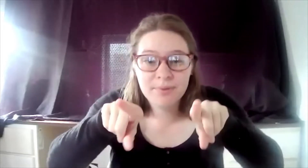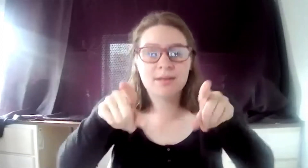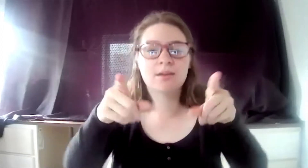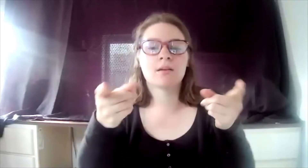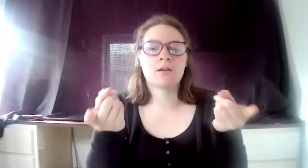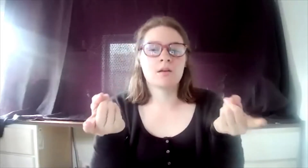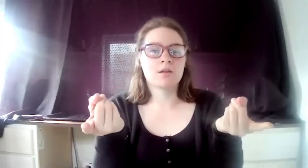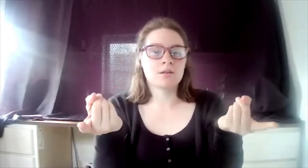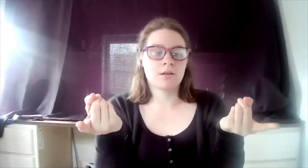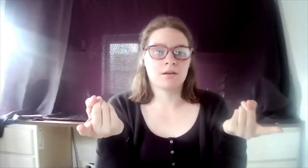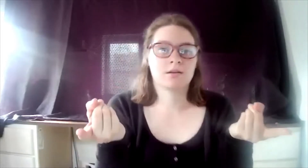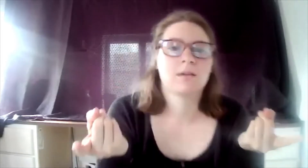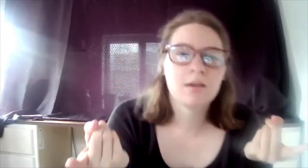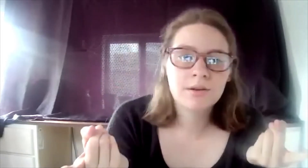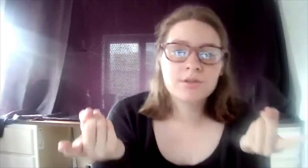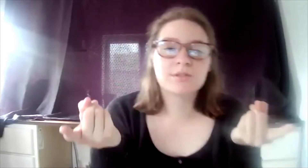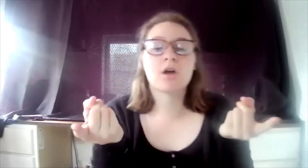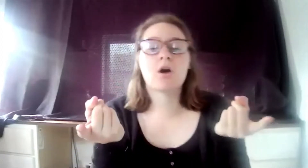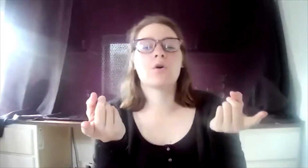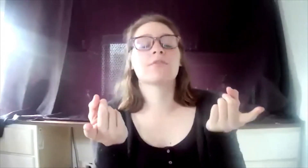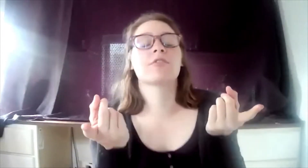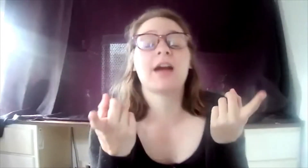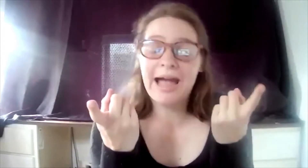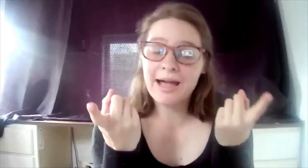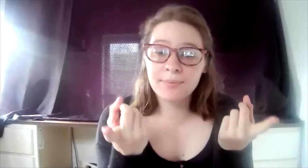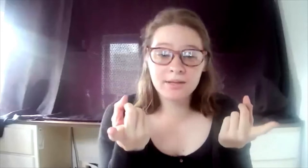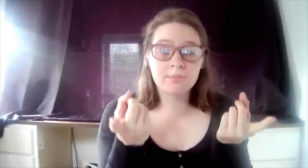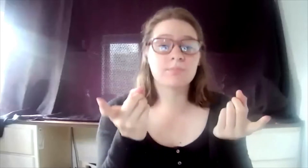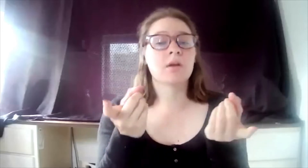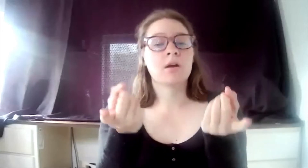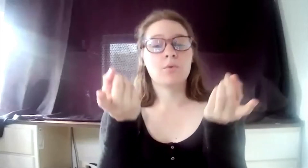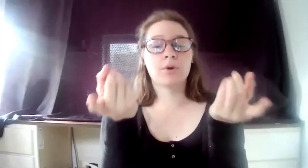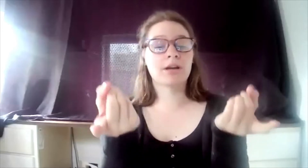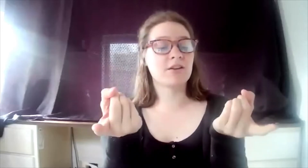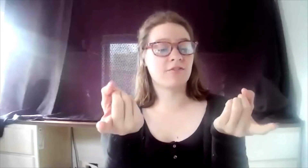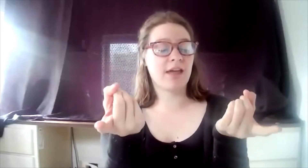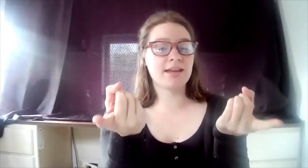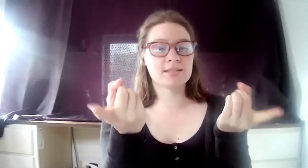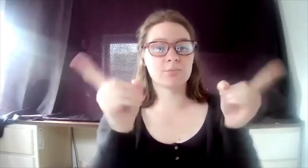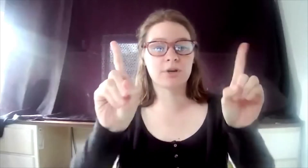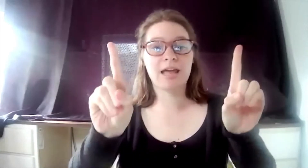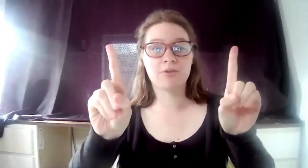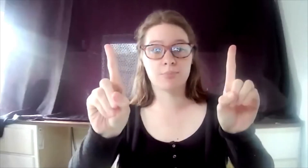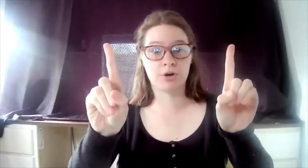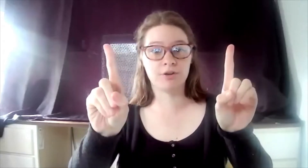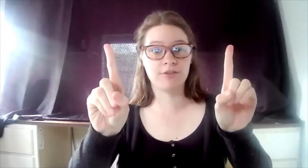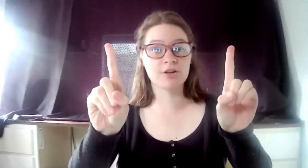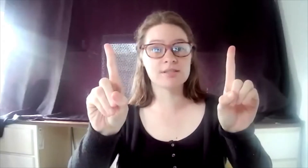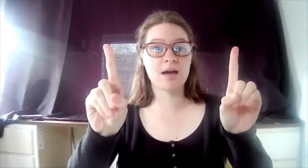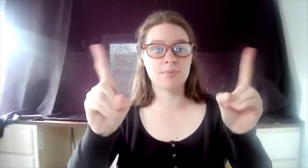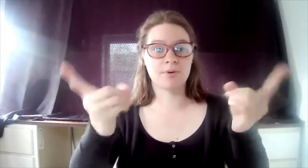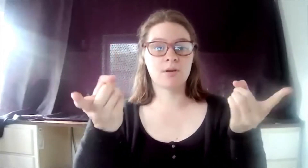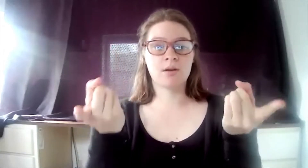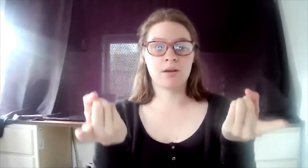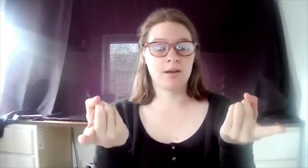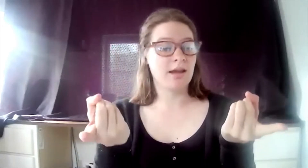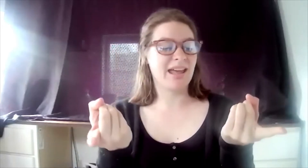happen. So for happen, we're gonna have our pointer fingers up,